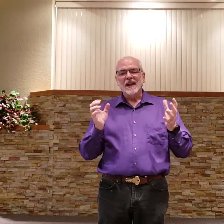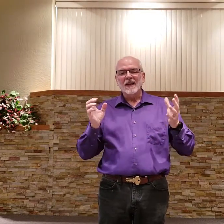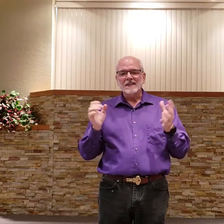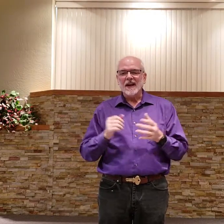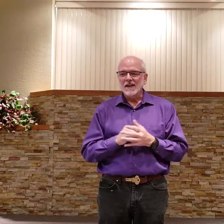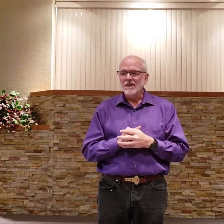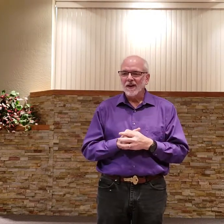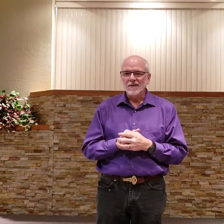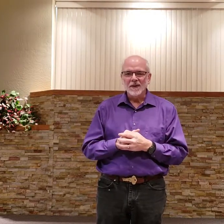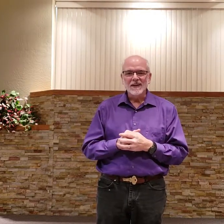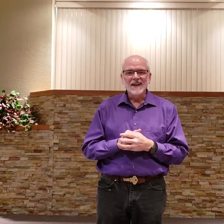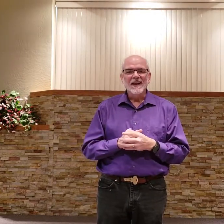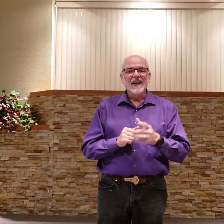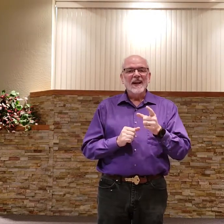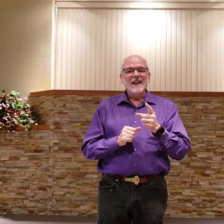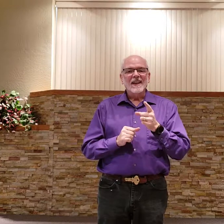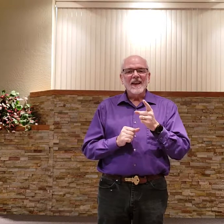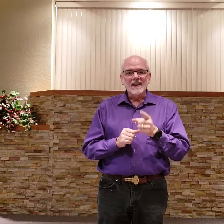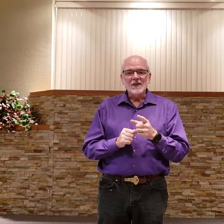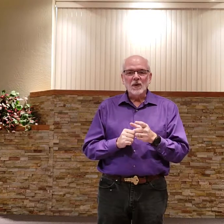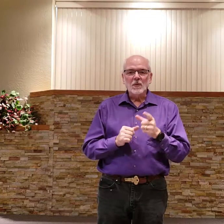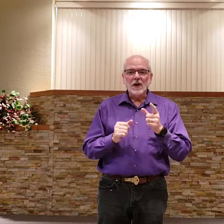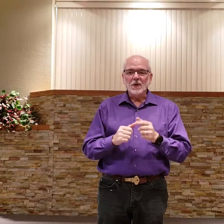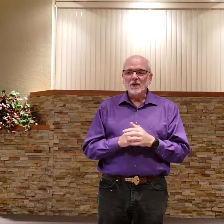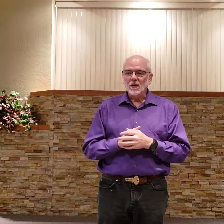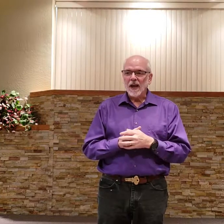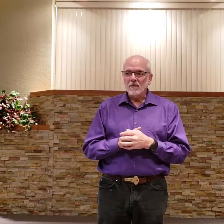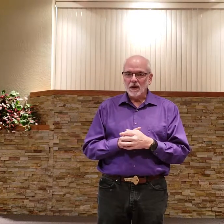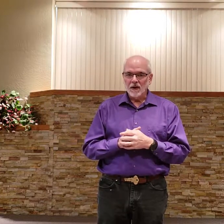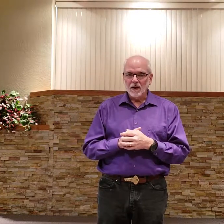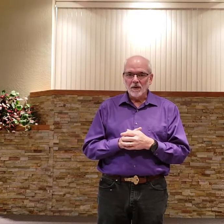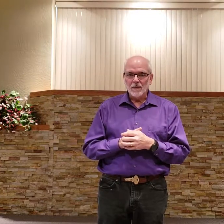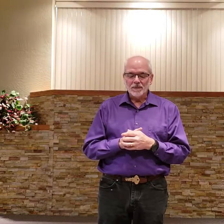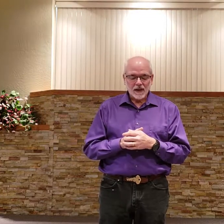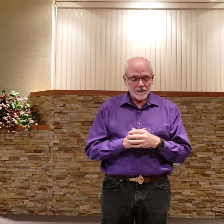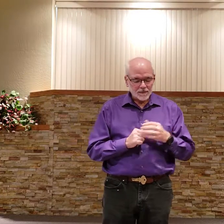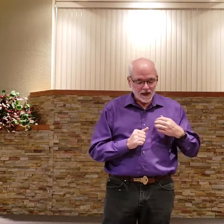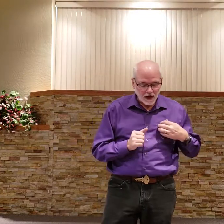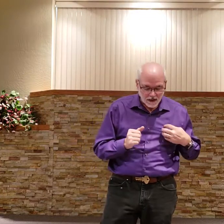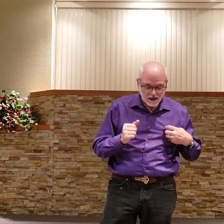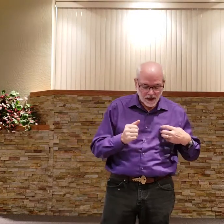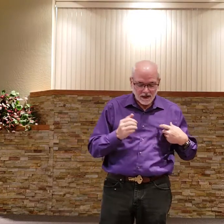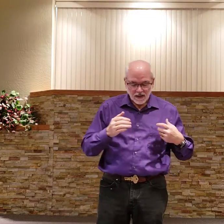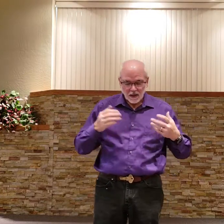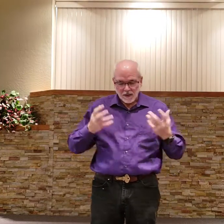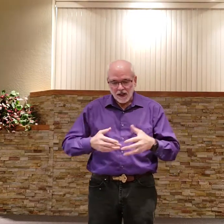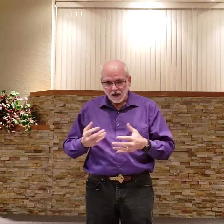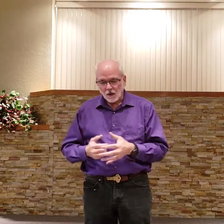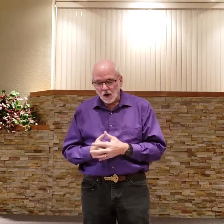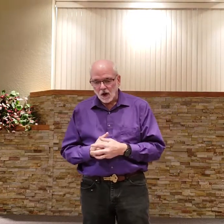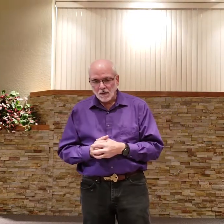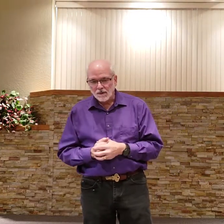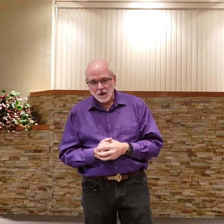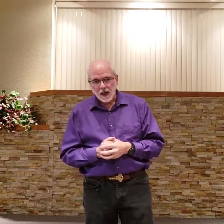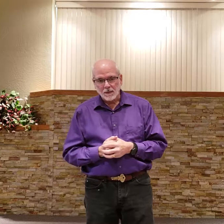can't say I have a favorite. In this one, we're going to go through the vocabulary though. And I'm going to say this at the beginning of all my